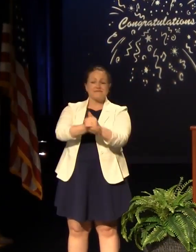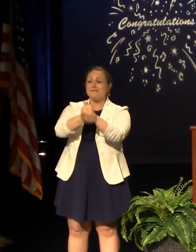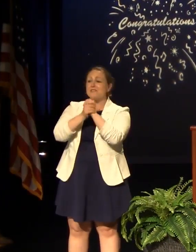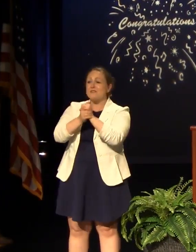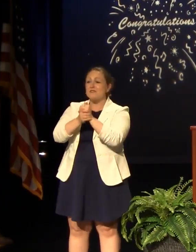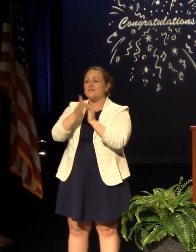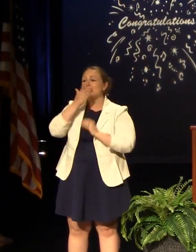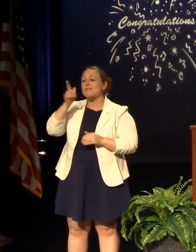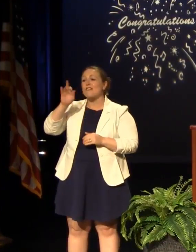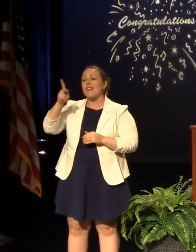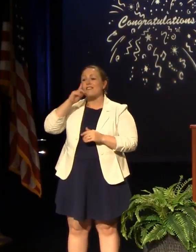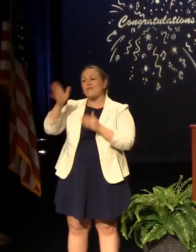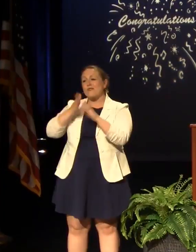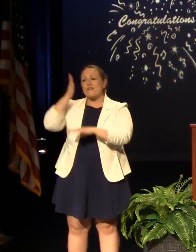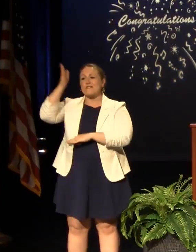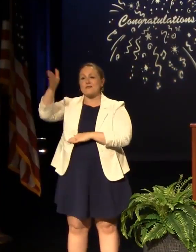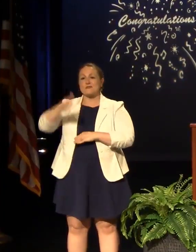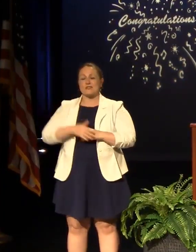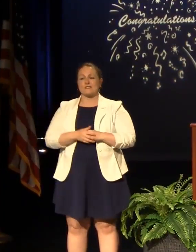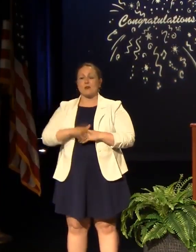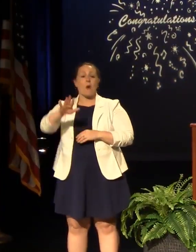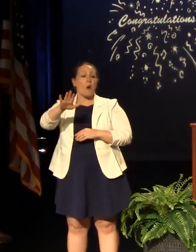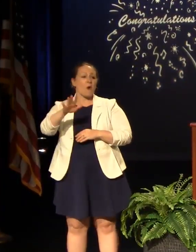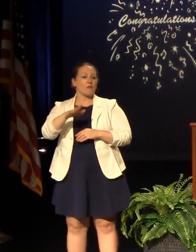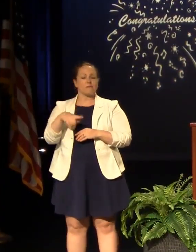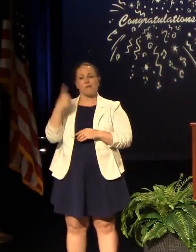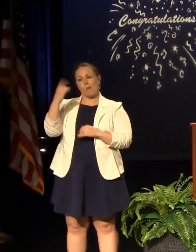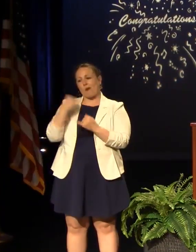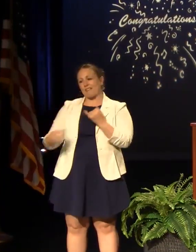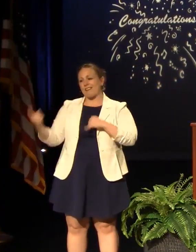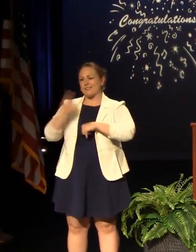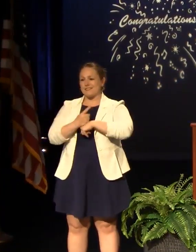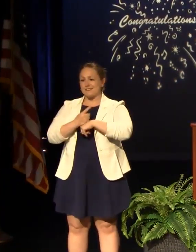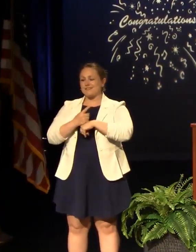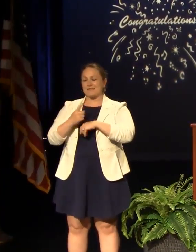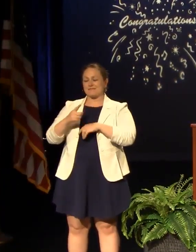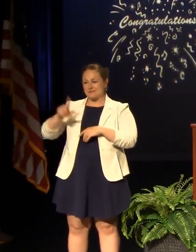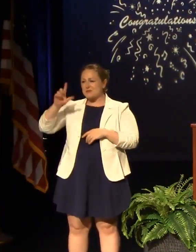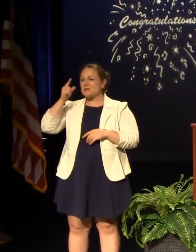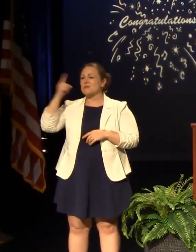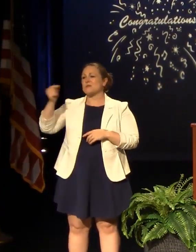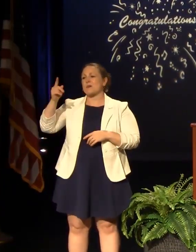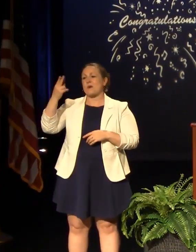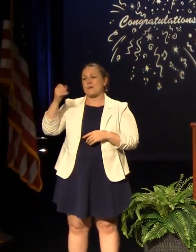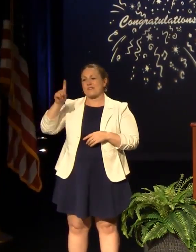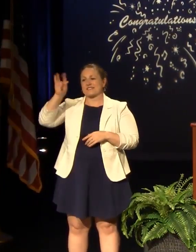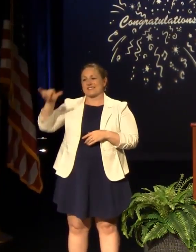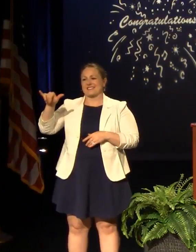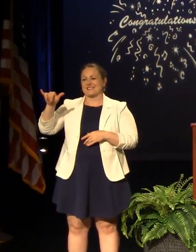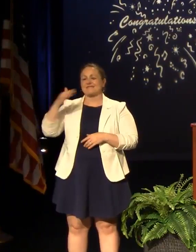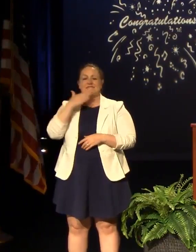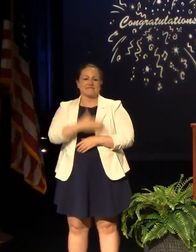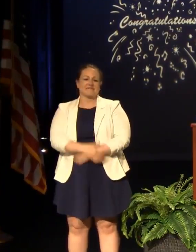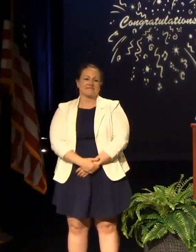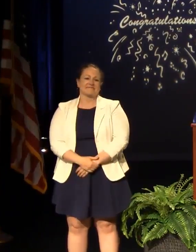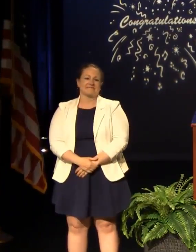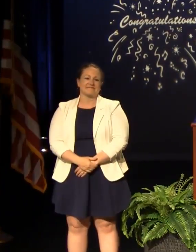on all your future endeavors. Oh, and for one last time, go Huskies. Thank you.